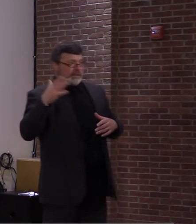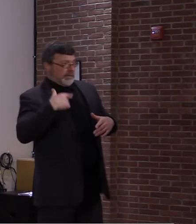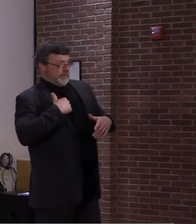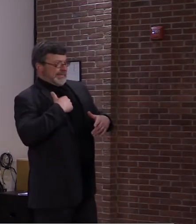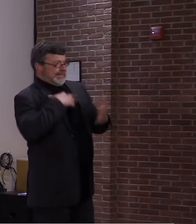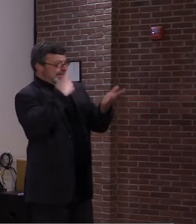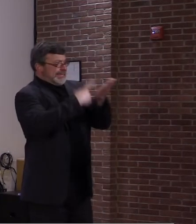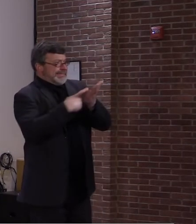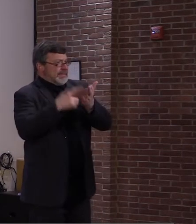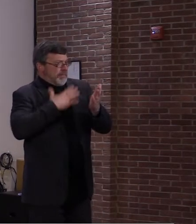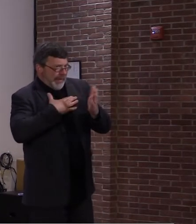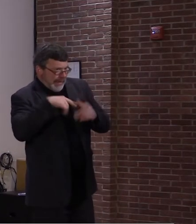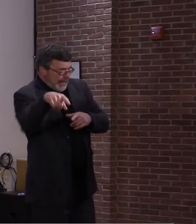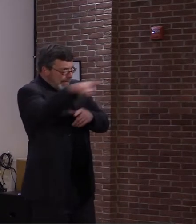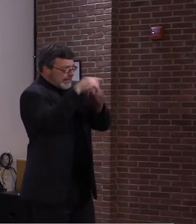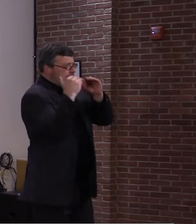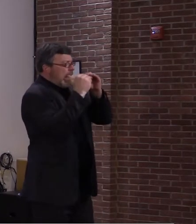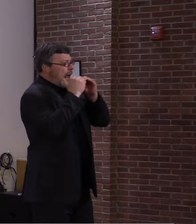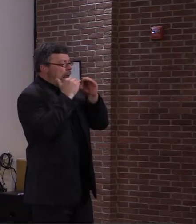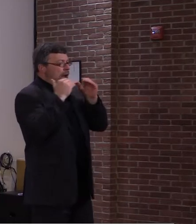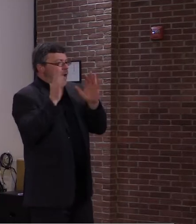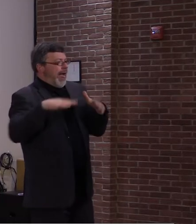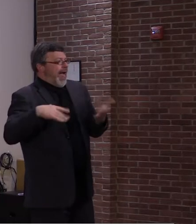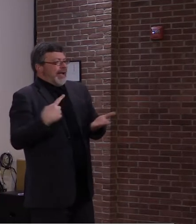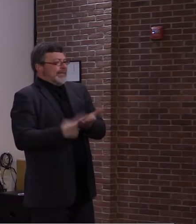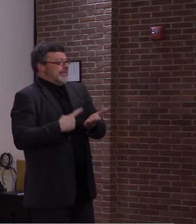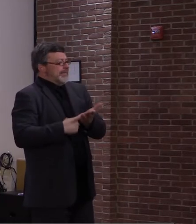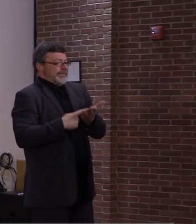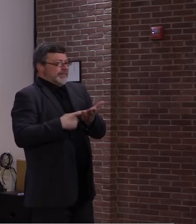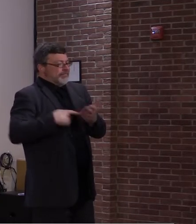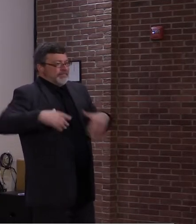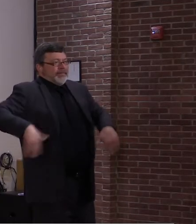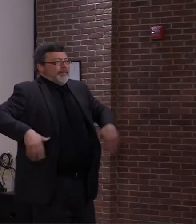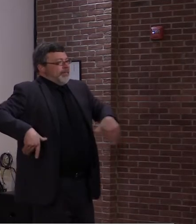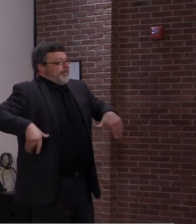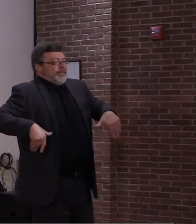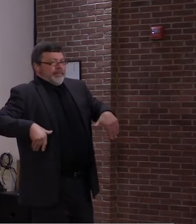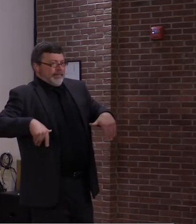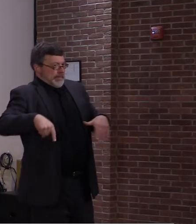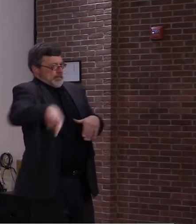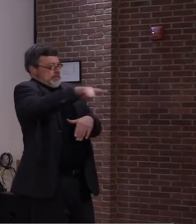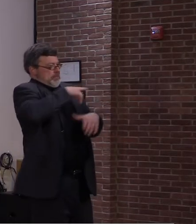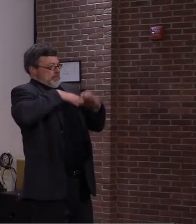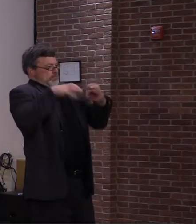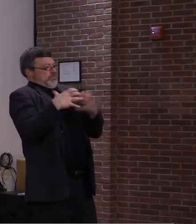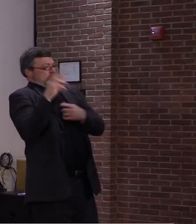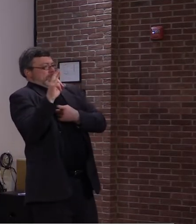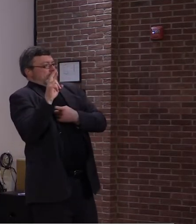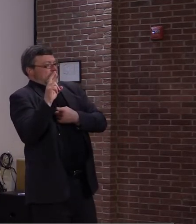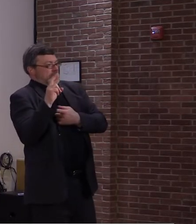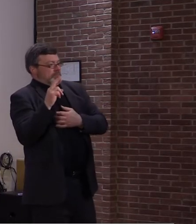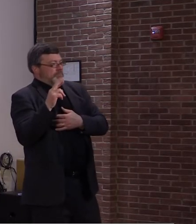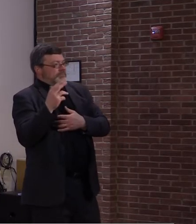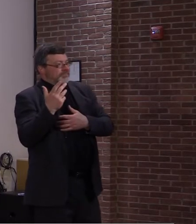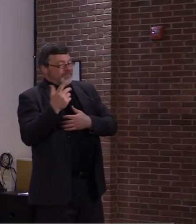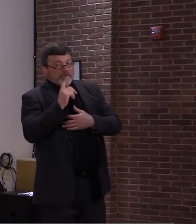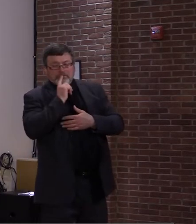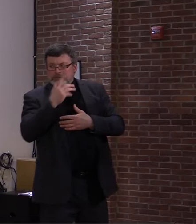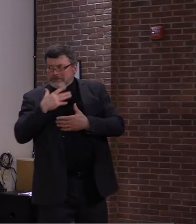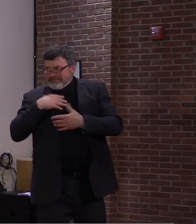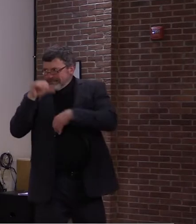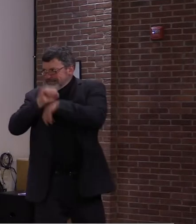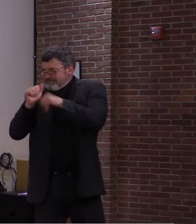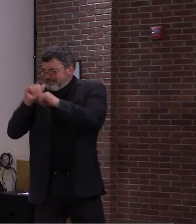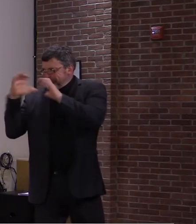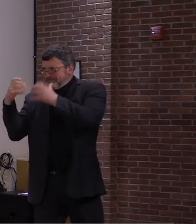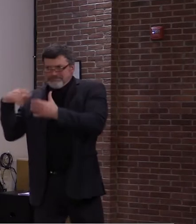I haven't really had an opportunity to talk with anyone else other than my staff and team this morning. So I know how I personally